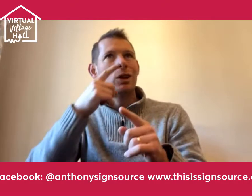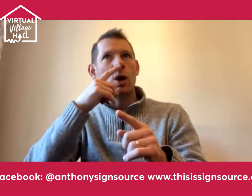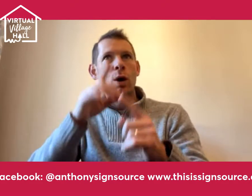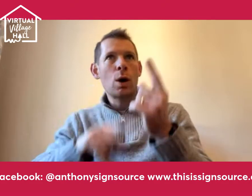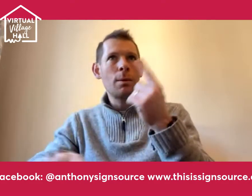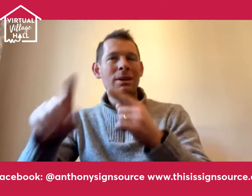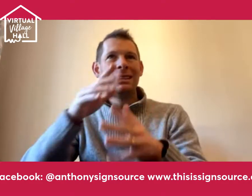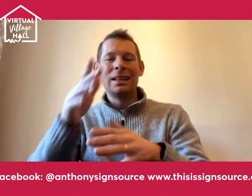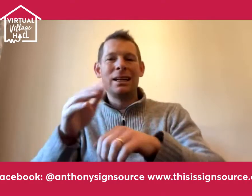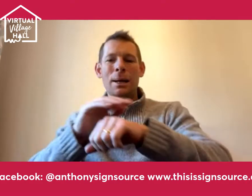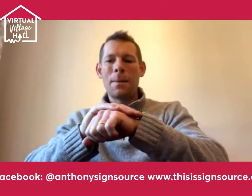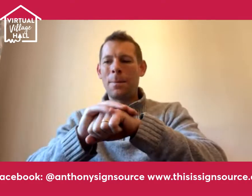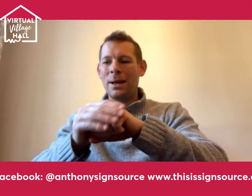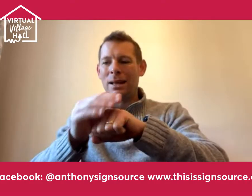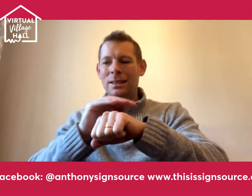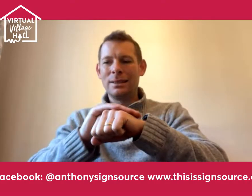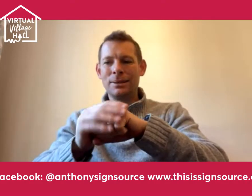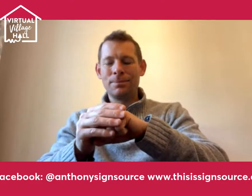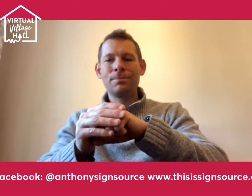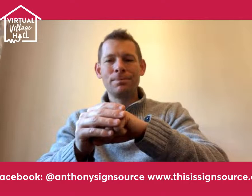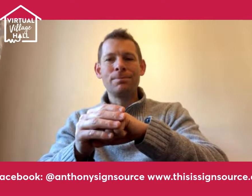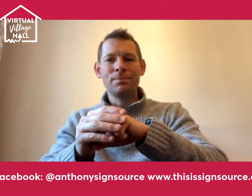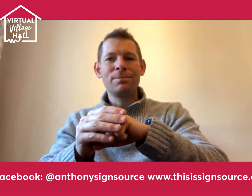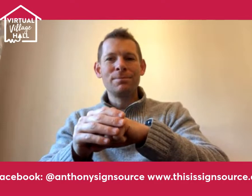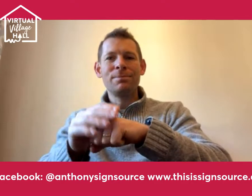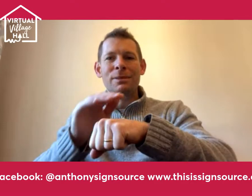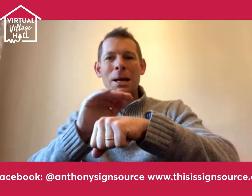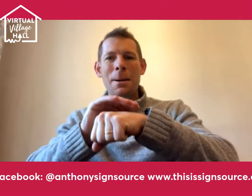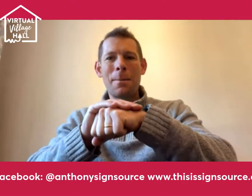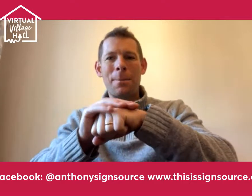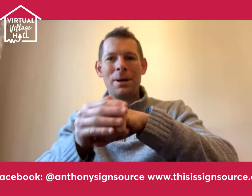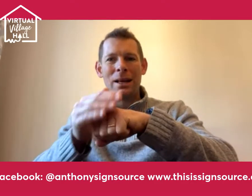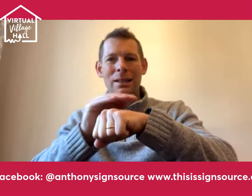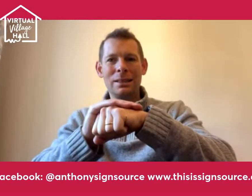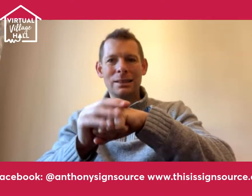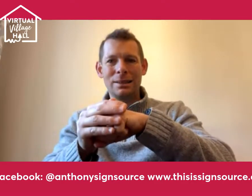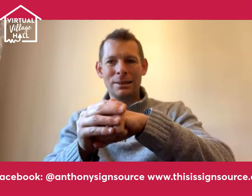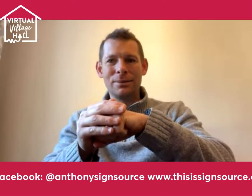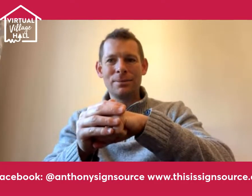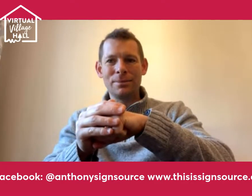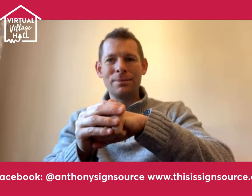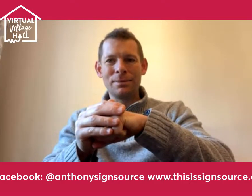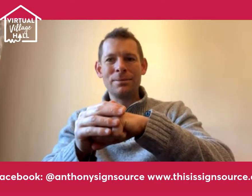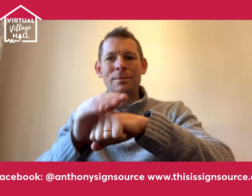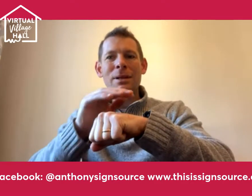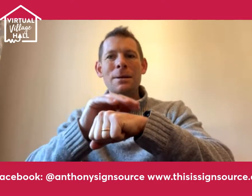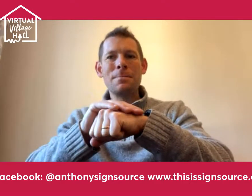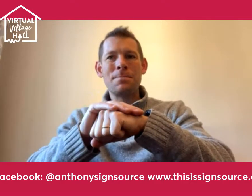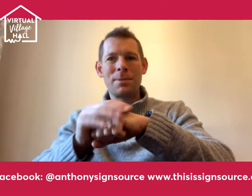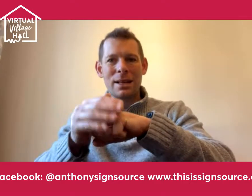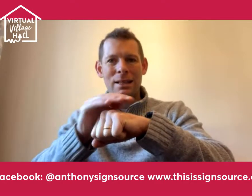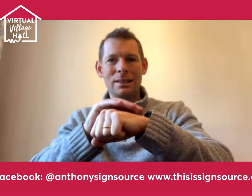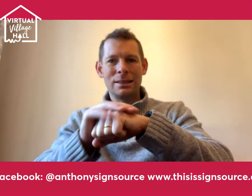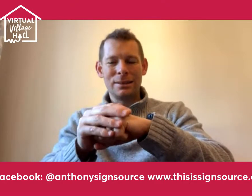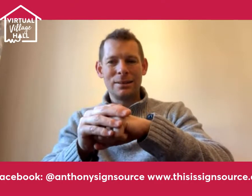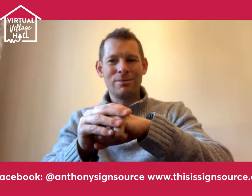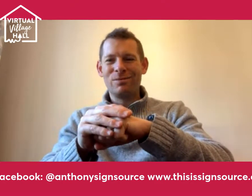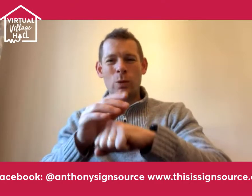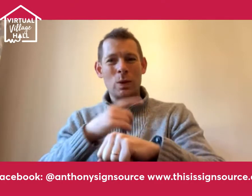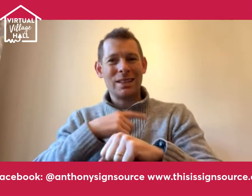Actually, I'm thinking the most common sign for pet around the UK is probably this one. So it's stroking the back of your hand as if